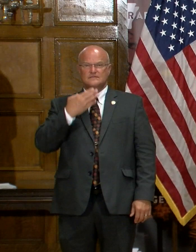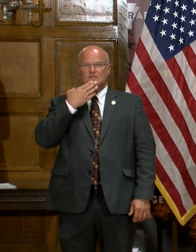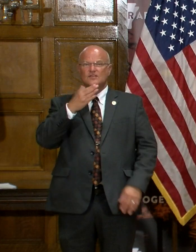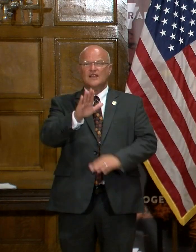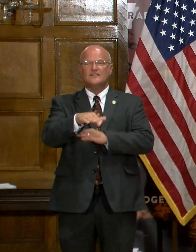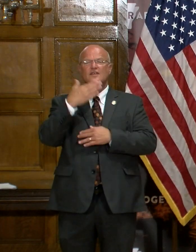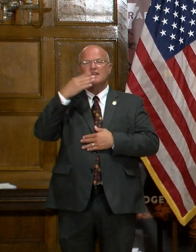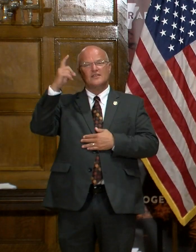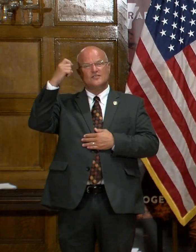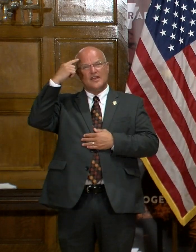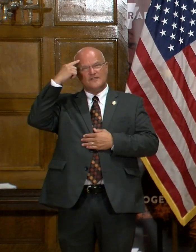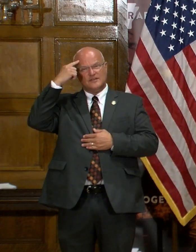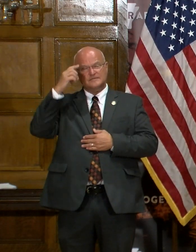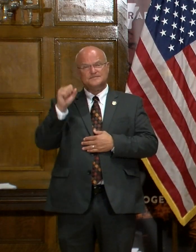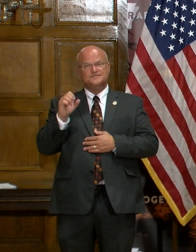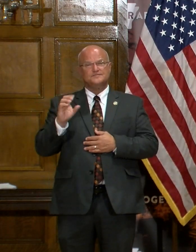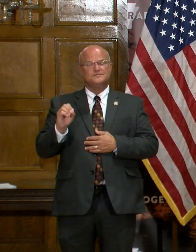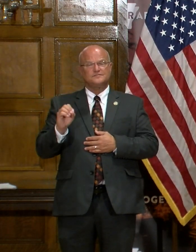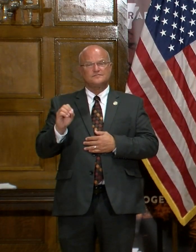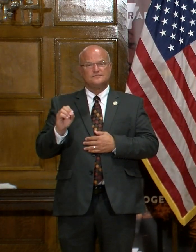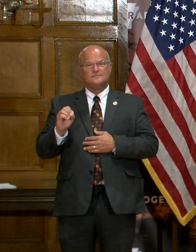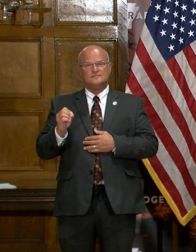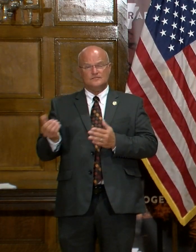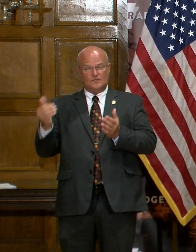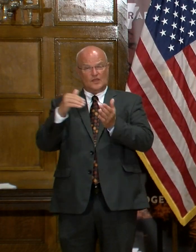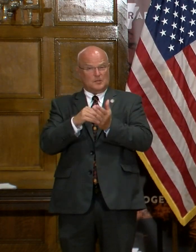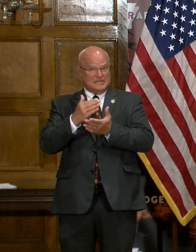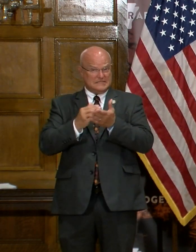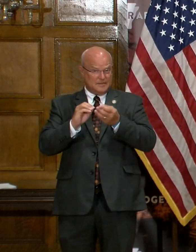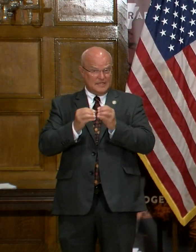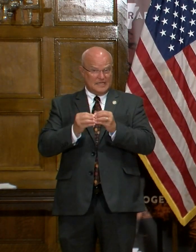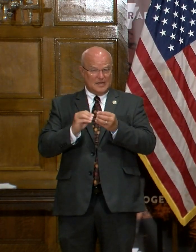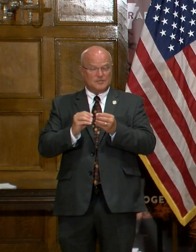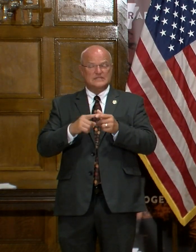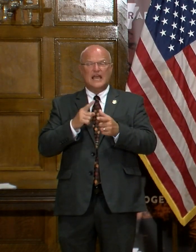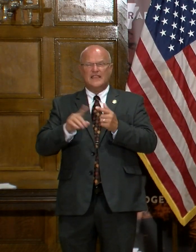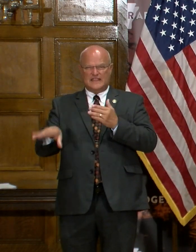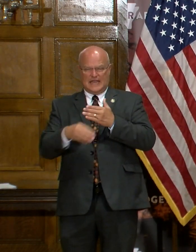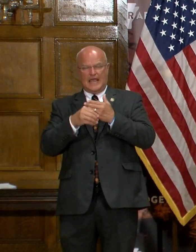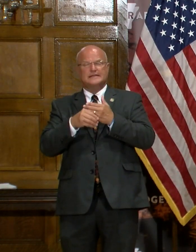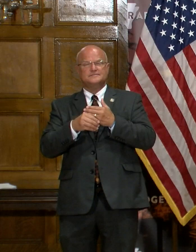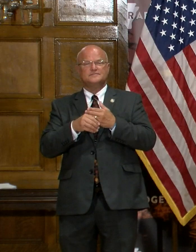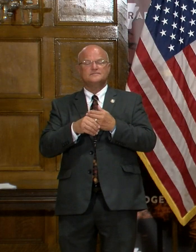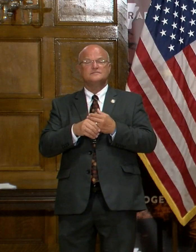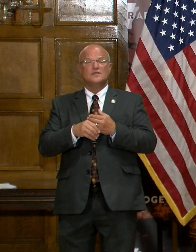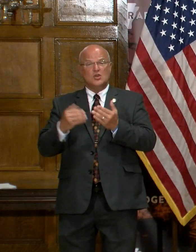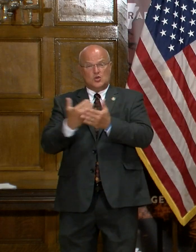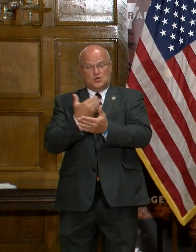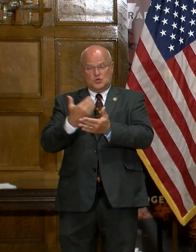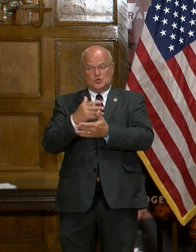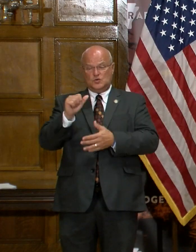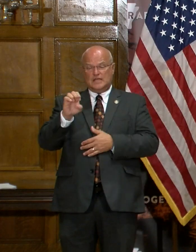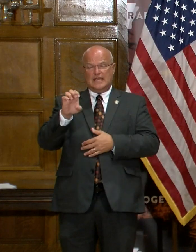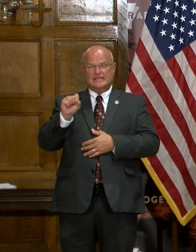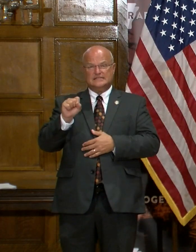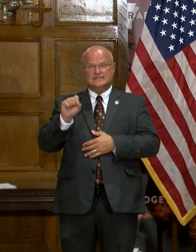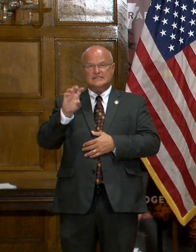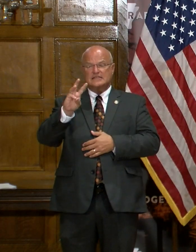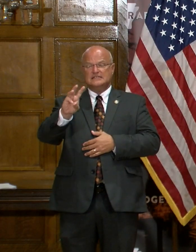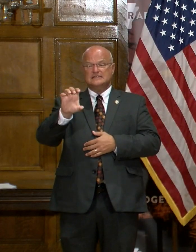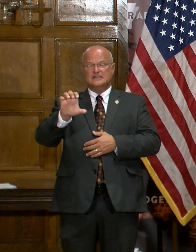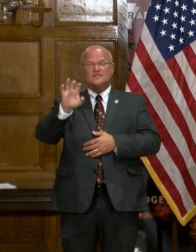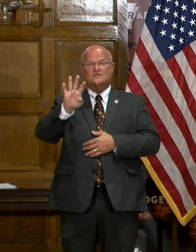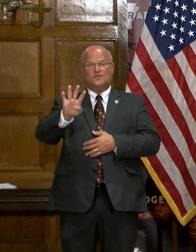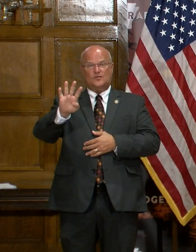Good afternoon. Thank you, Governor. So to repeat some of the numbers and then add to them. So new cases,